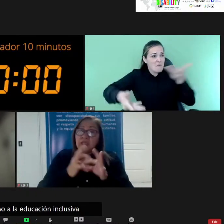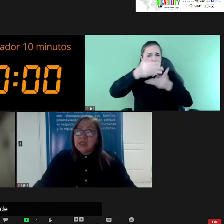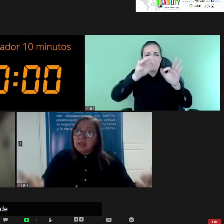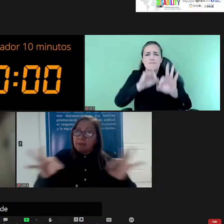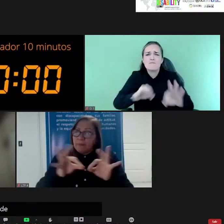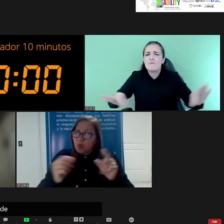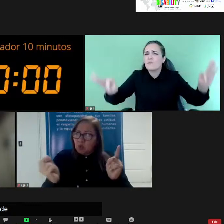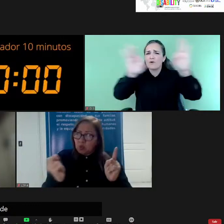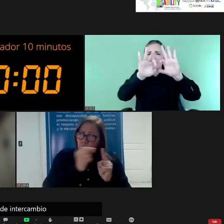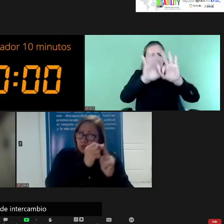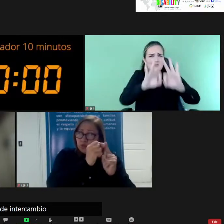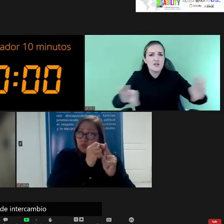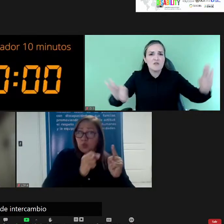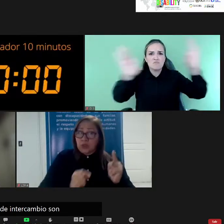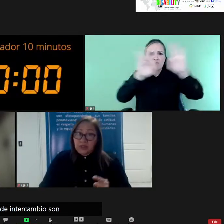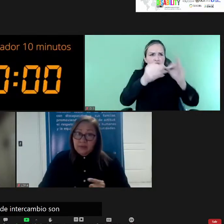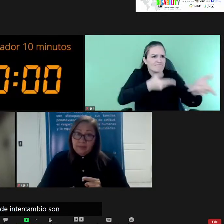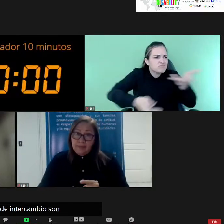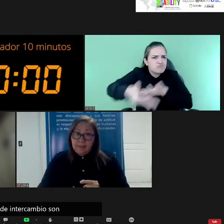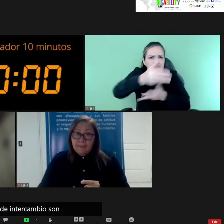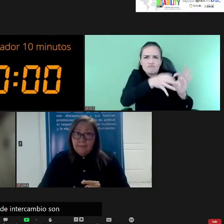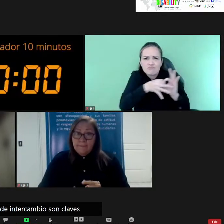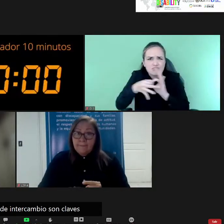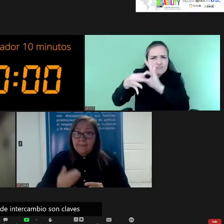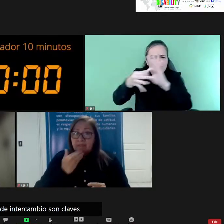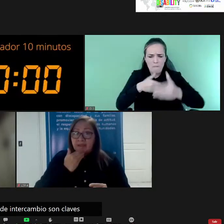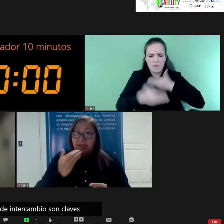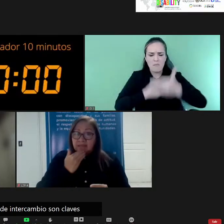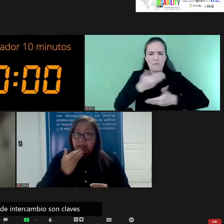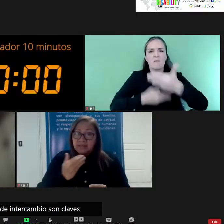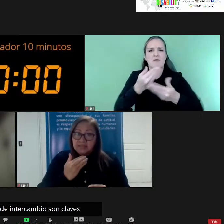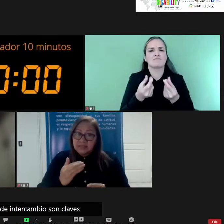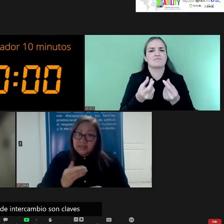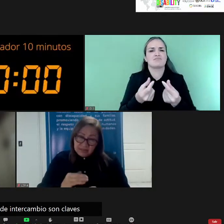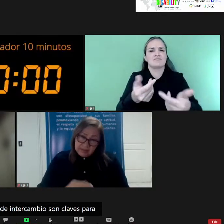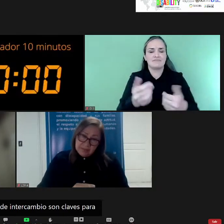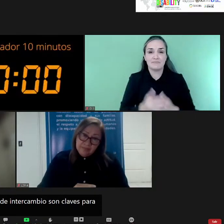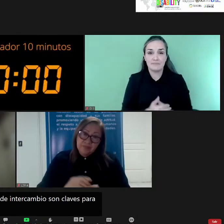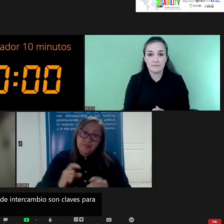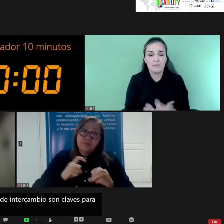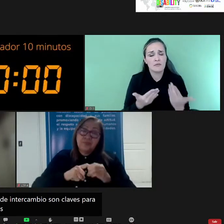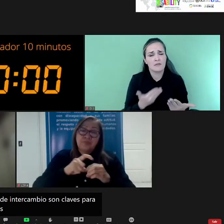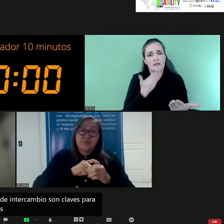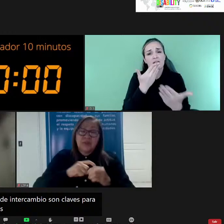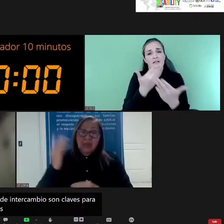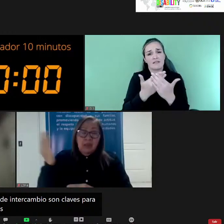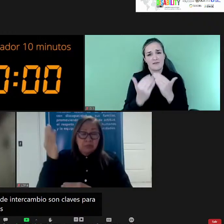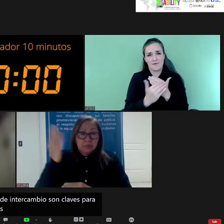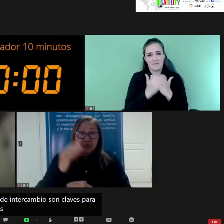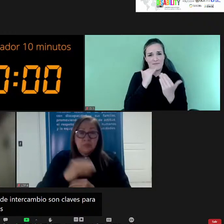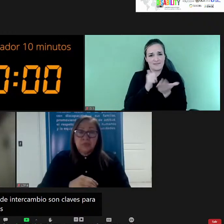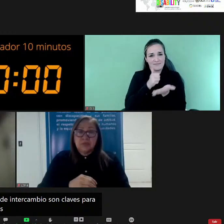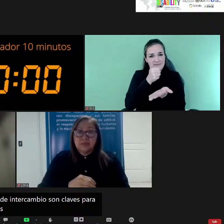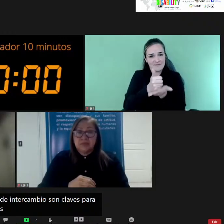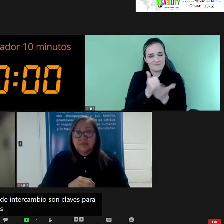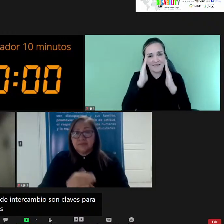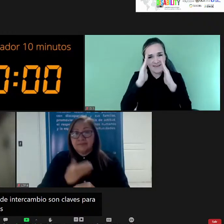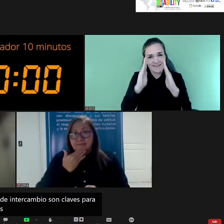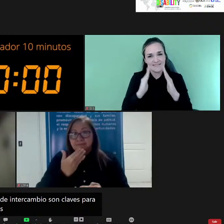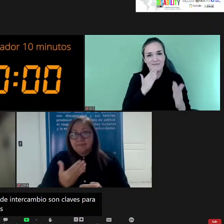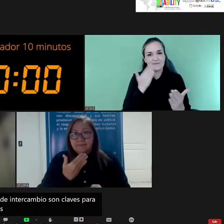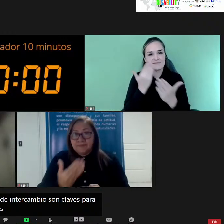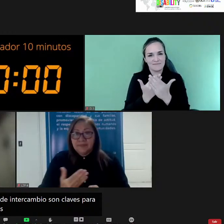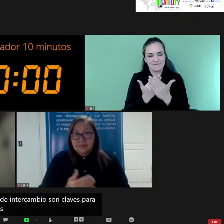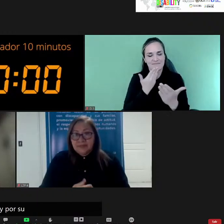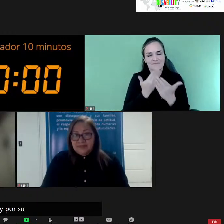as today are key to dynamize these processes thank you very much for the invitation and thank you